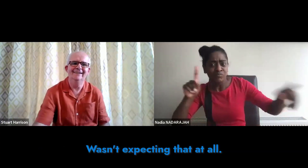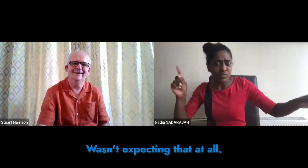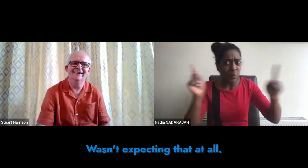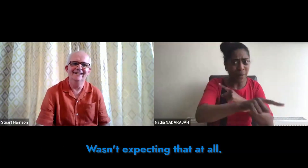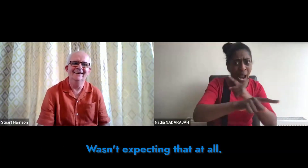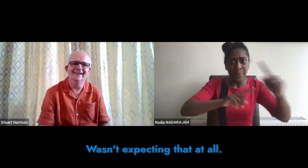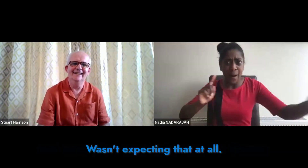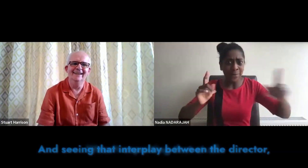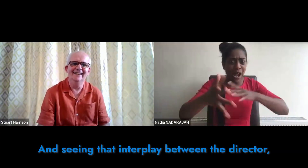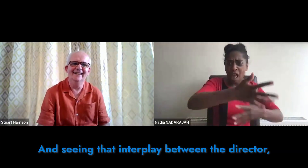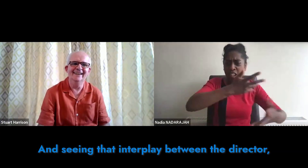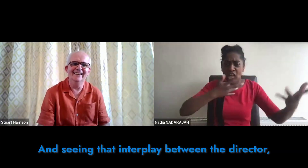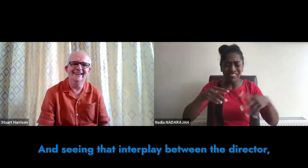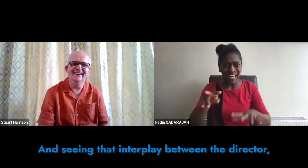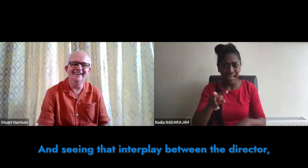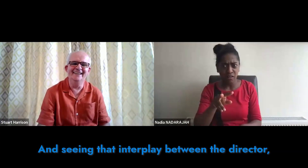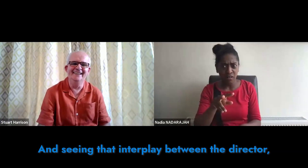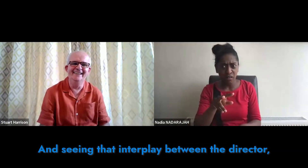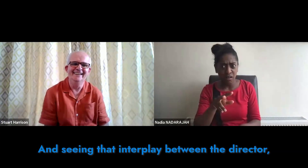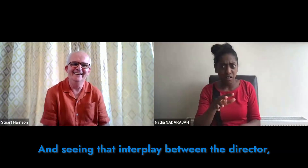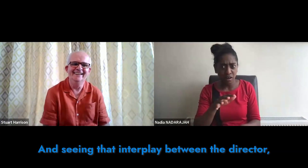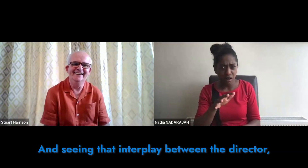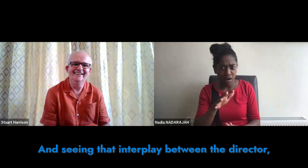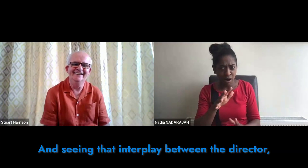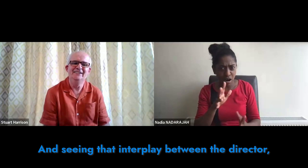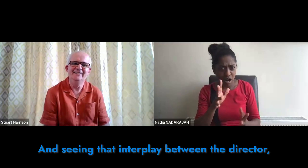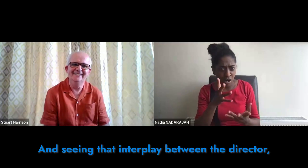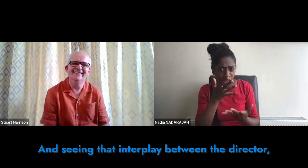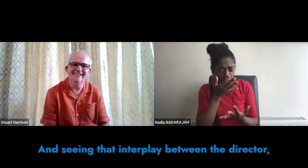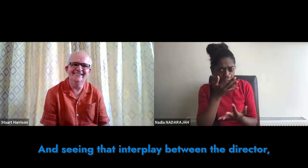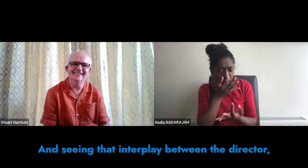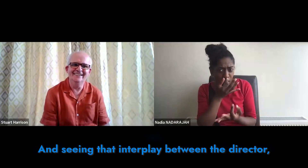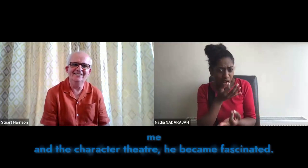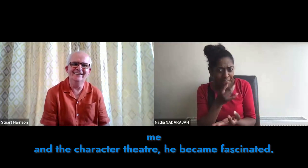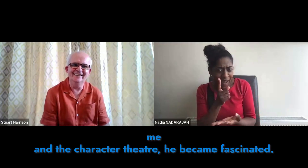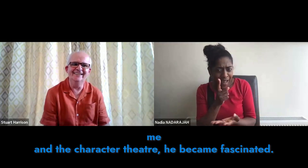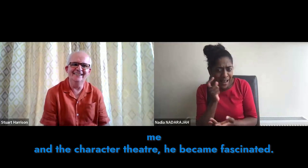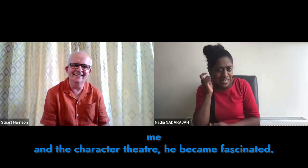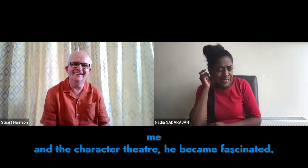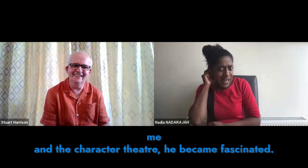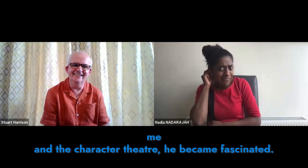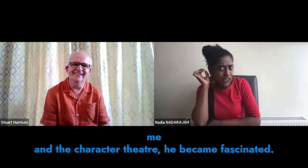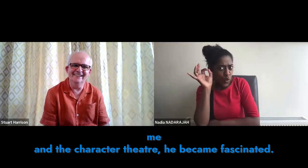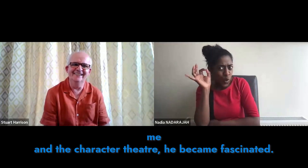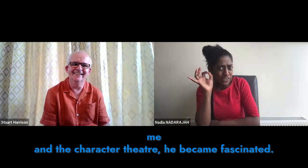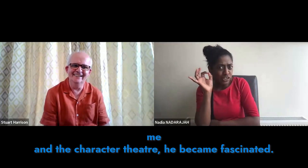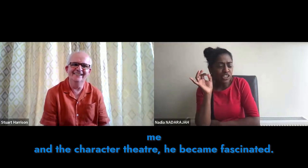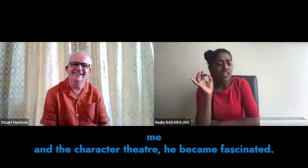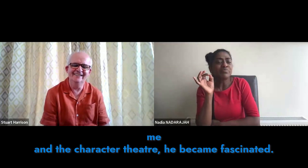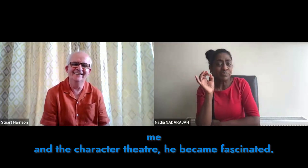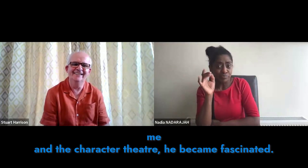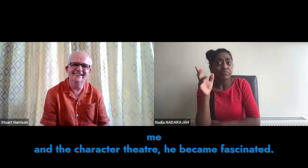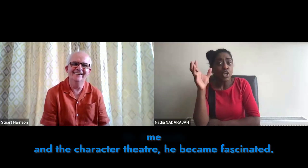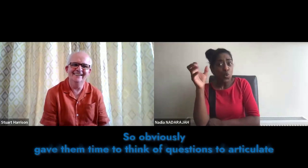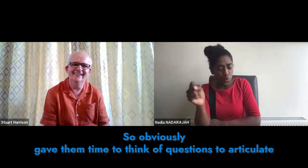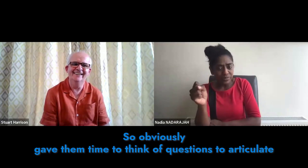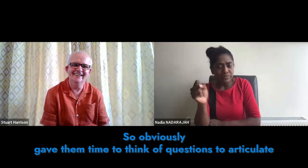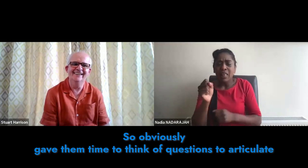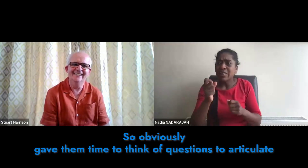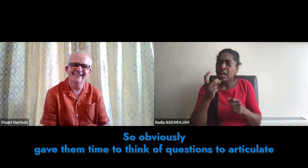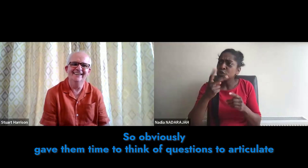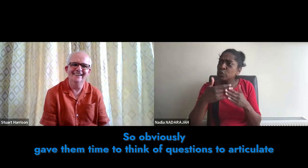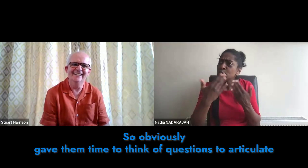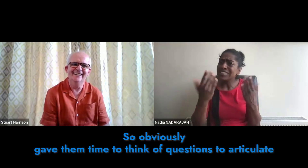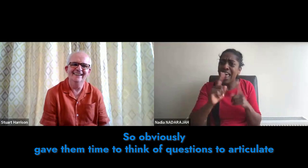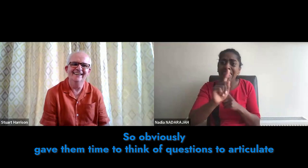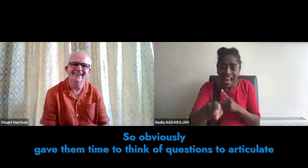that at all. And seeing that interplay between the director, me, and the character, I became fascinated. So